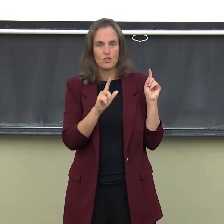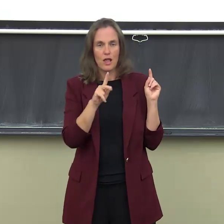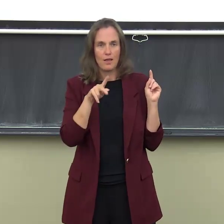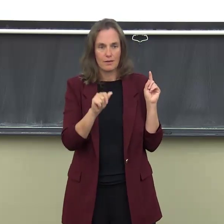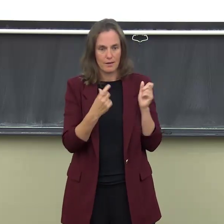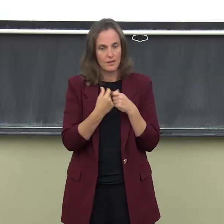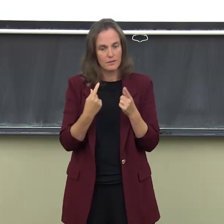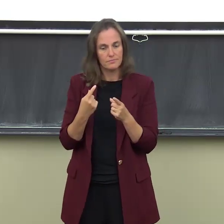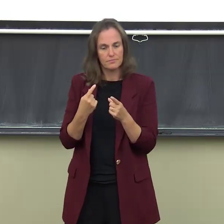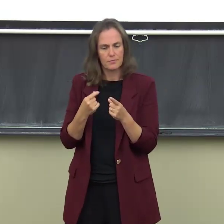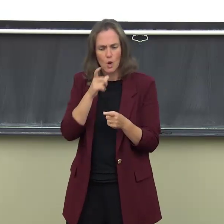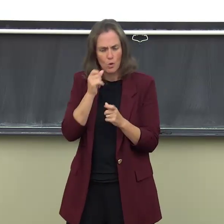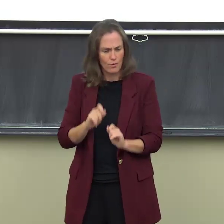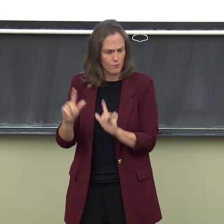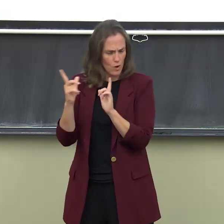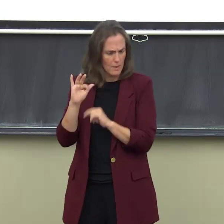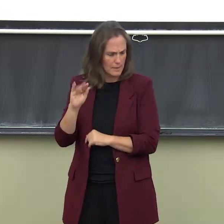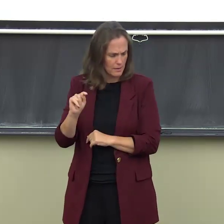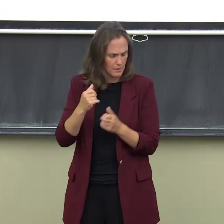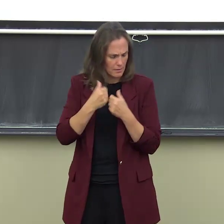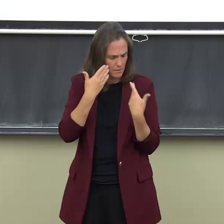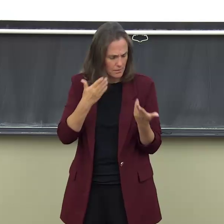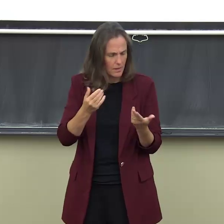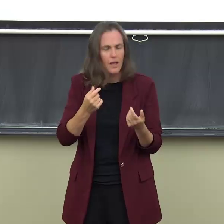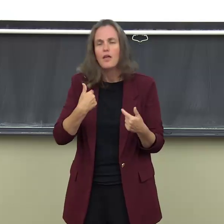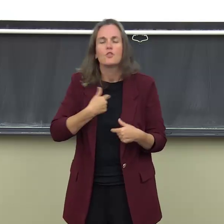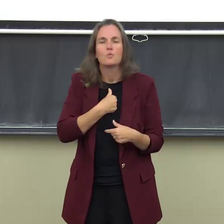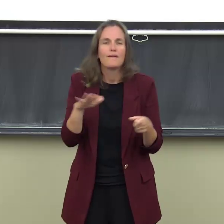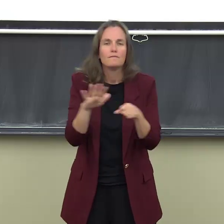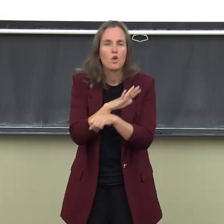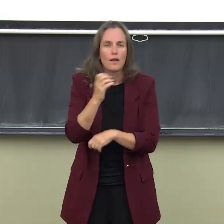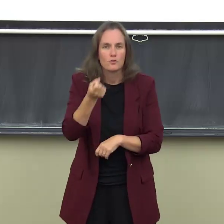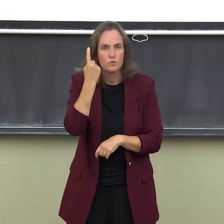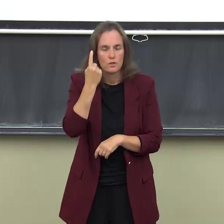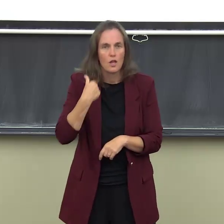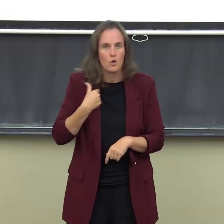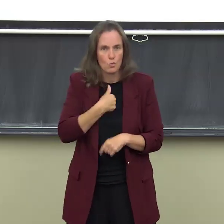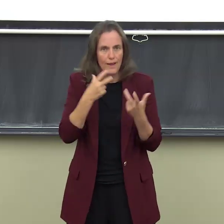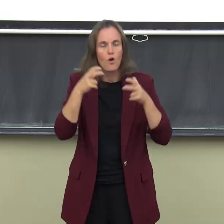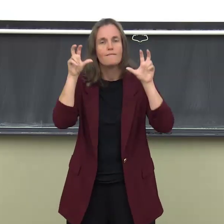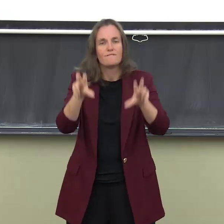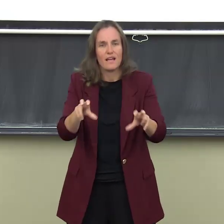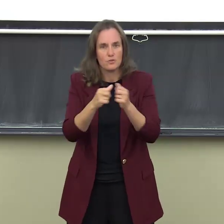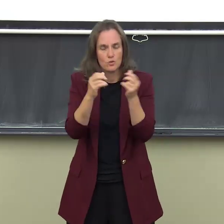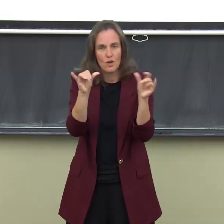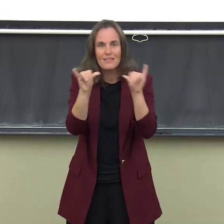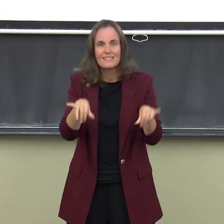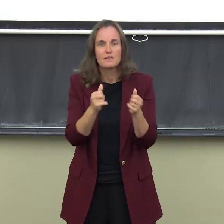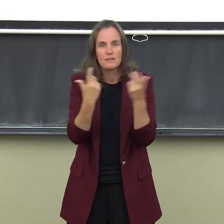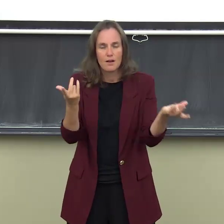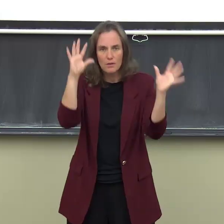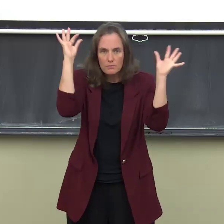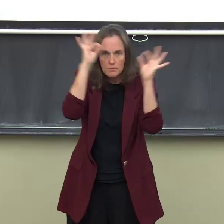it, but I'm not sure if we fully understand that we are basically investing in the system of ignorance and